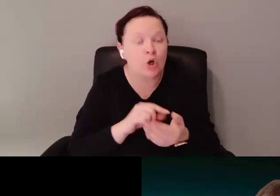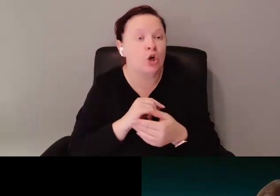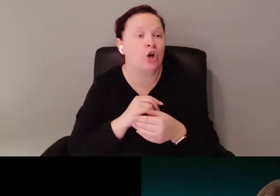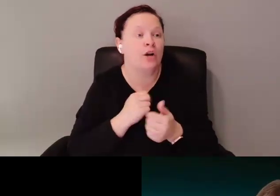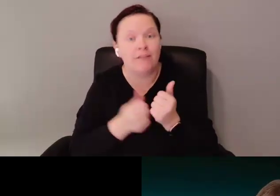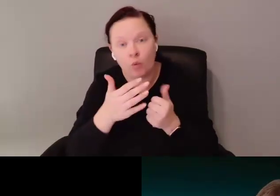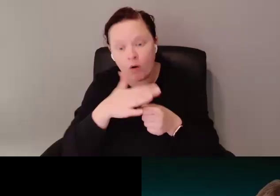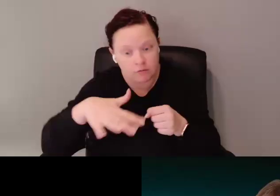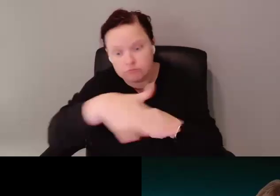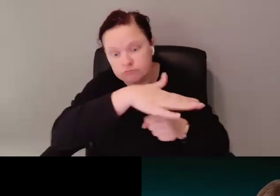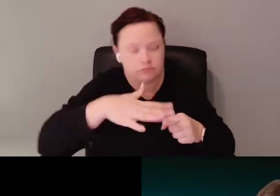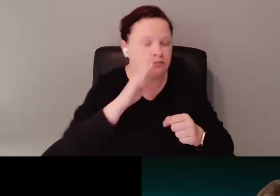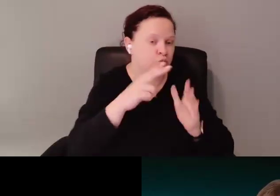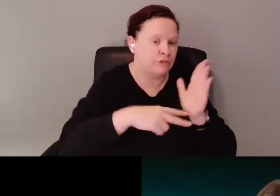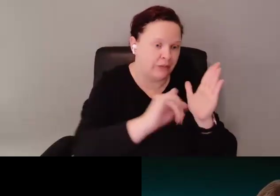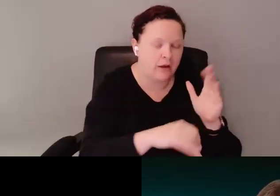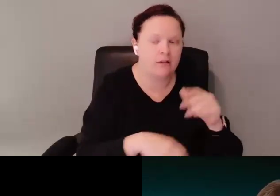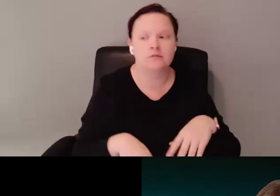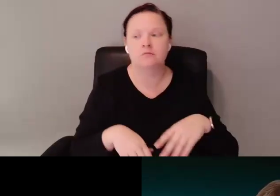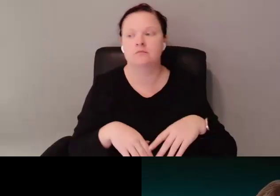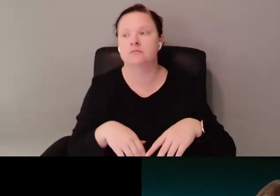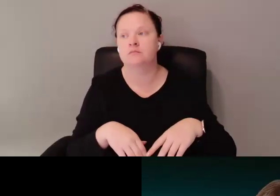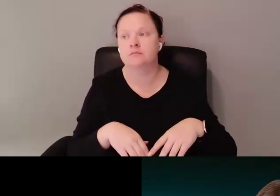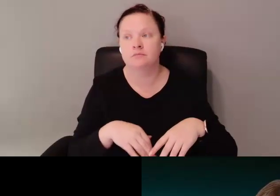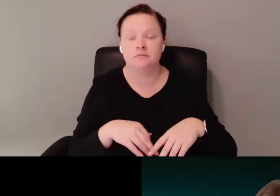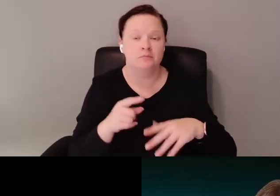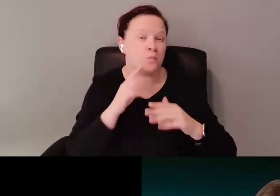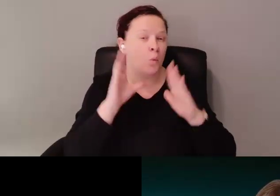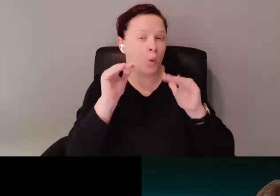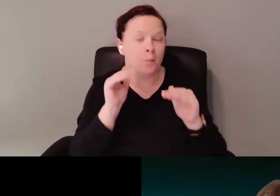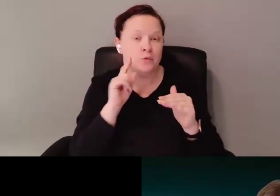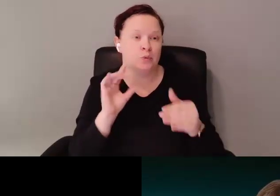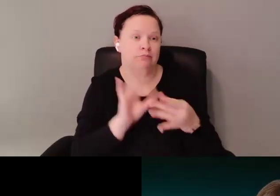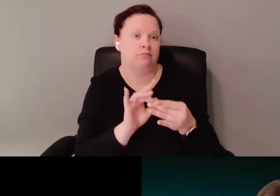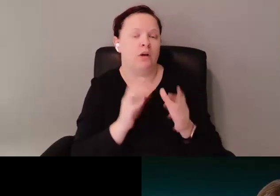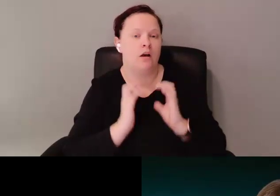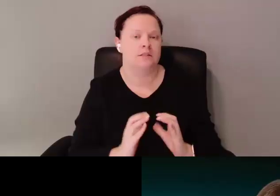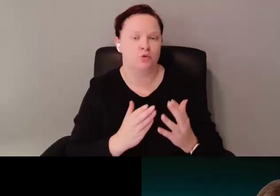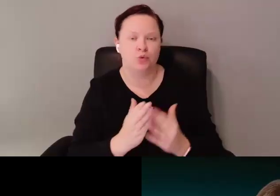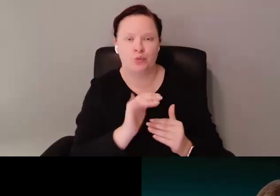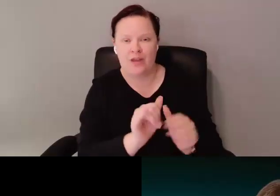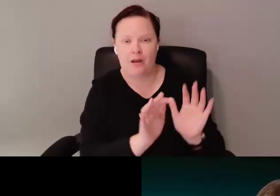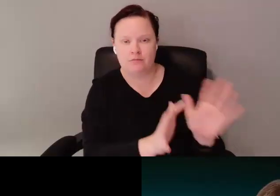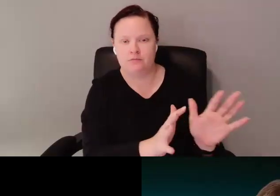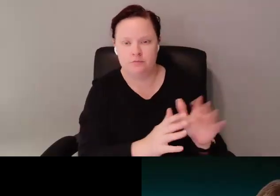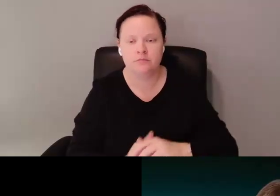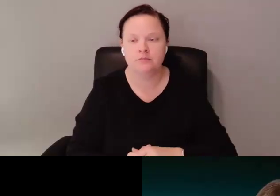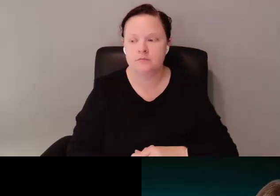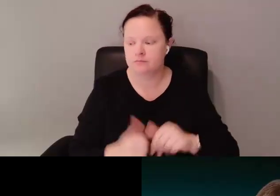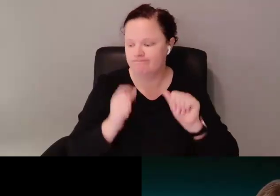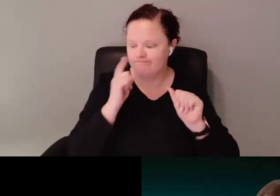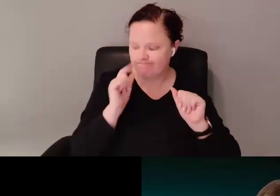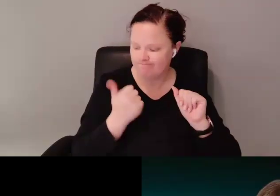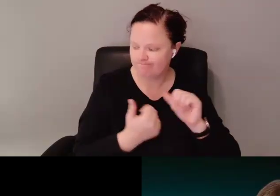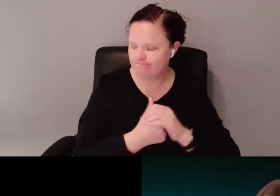community reads. And you're hoping to connect with customers that way. I'm trying to think. So